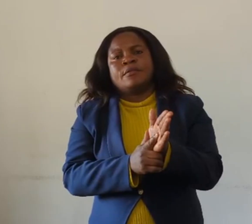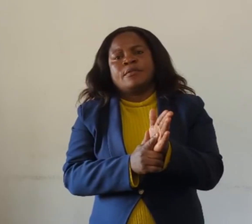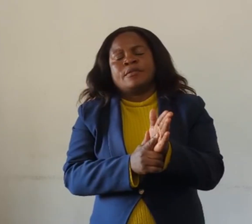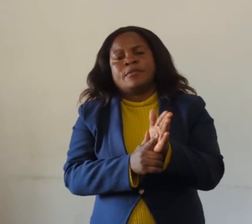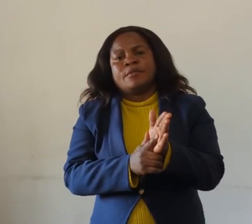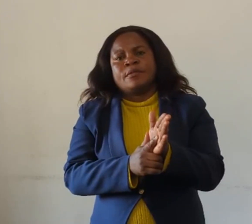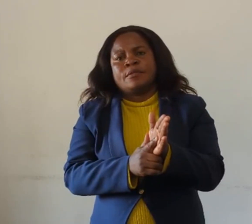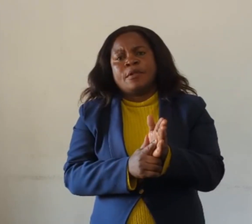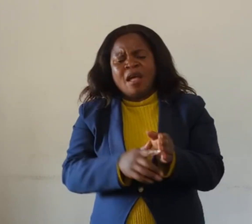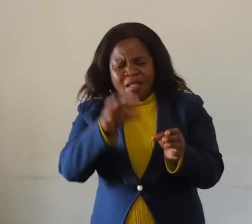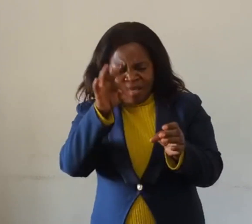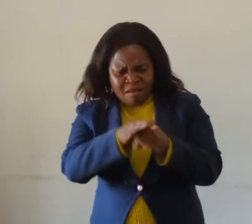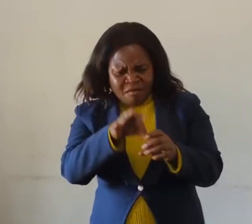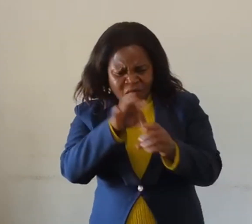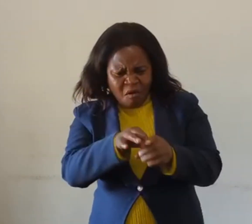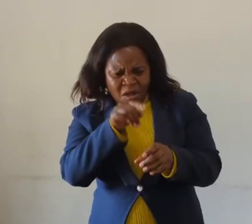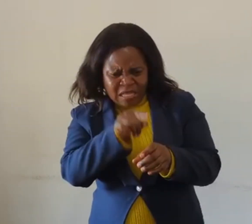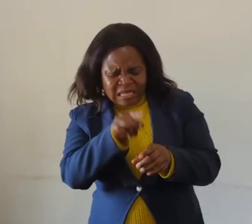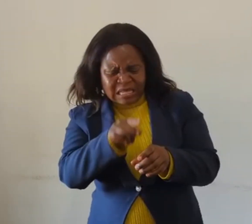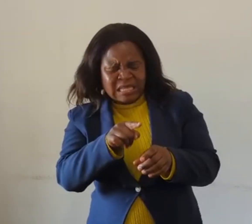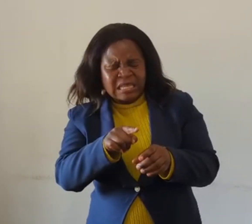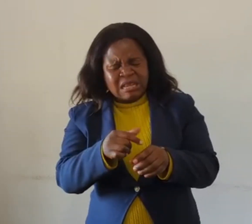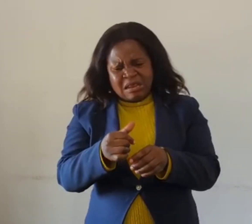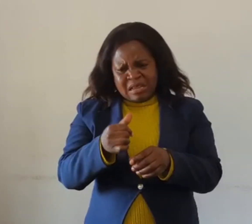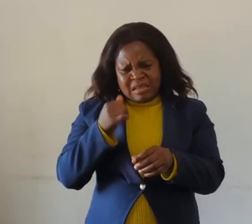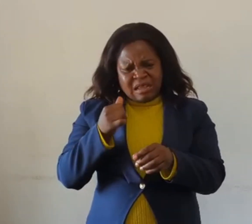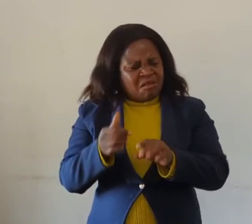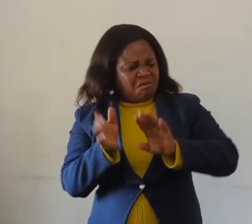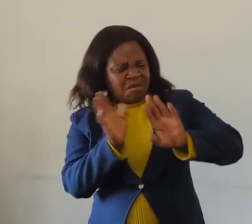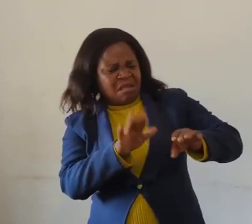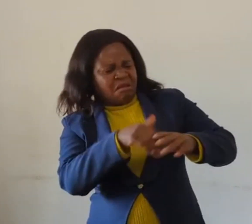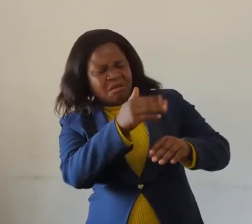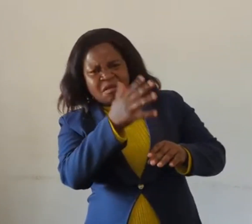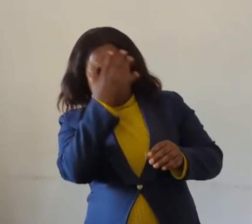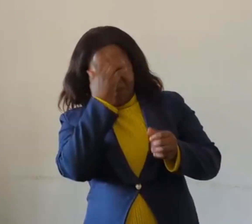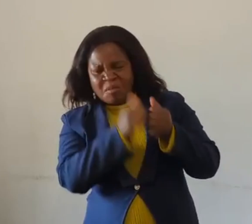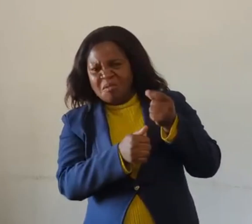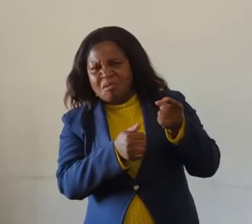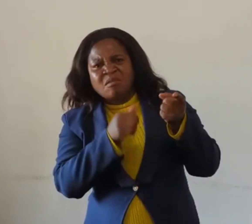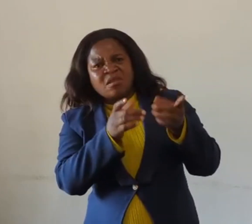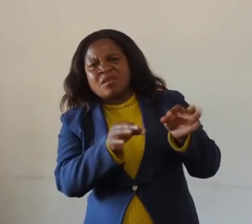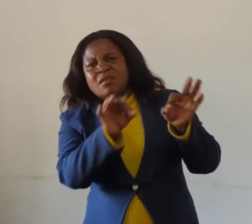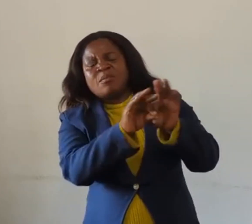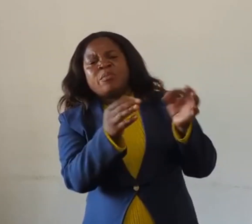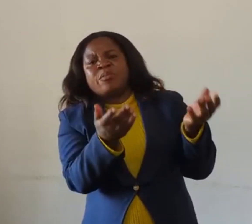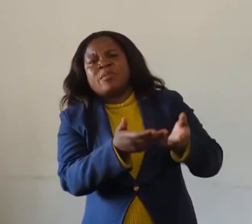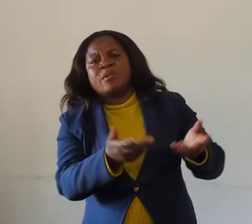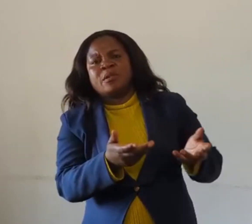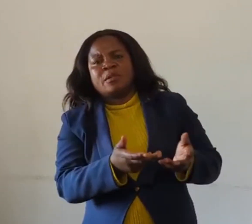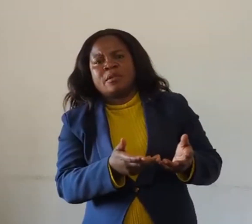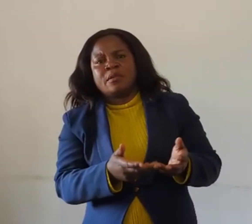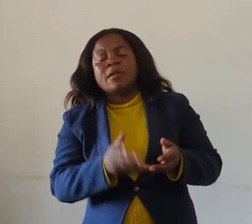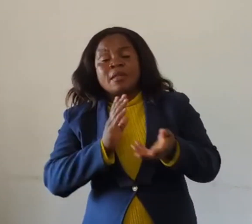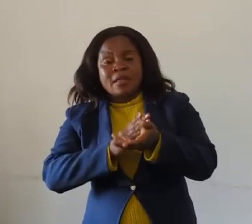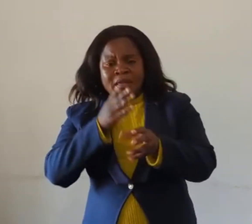Rejected votes are left out because they do not count. After that, the total valid votes